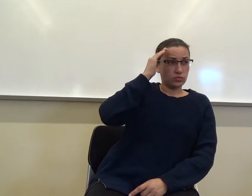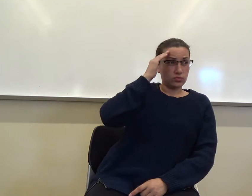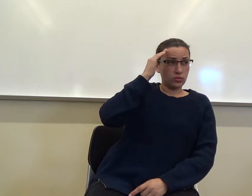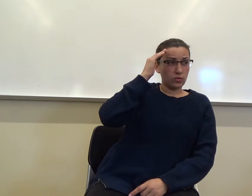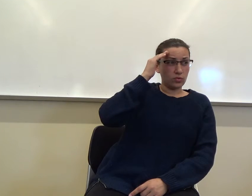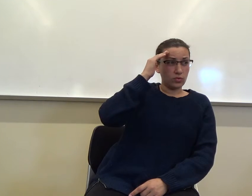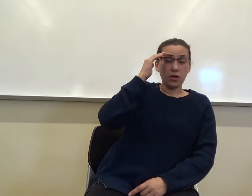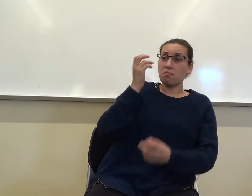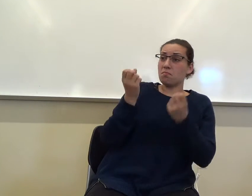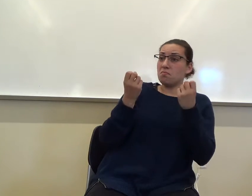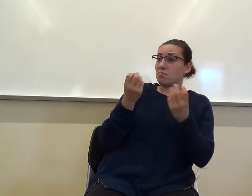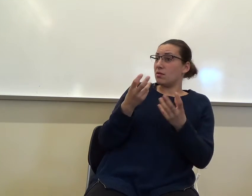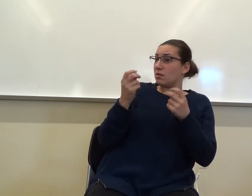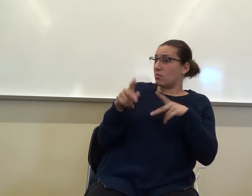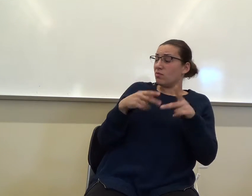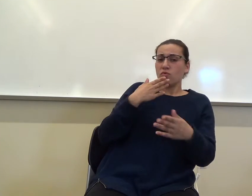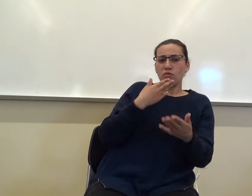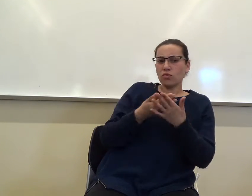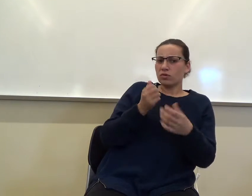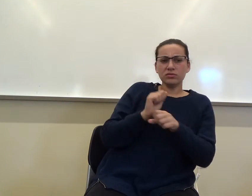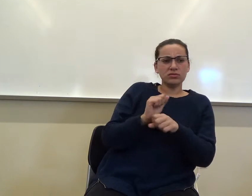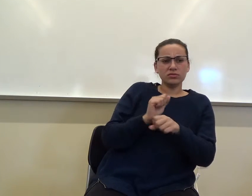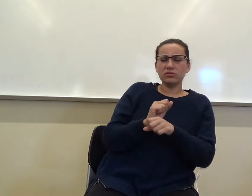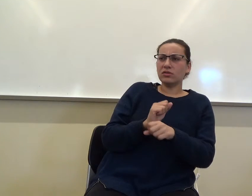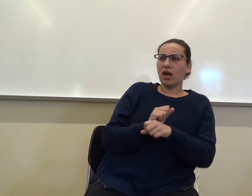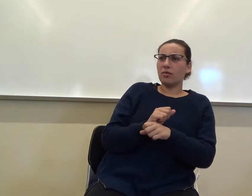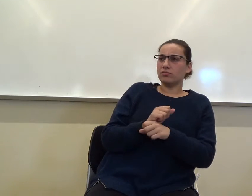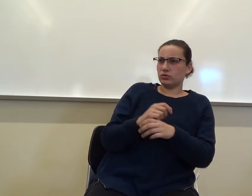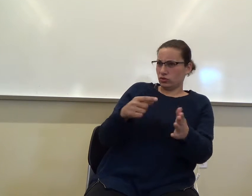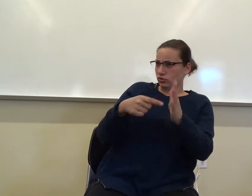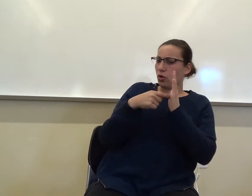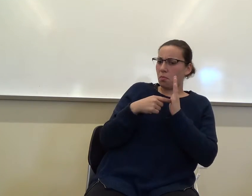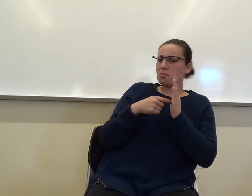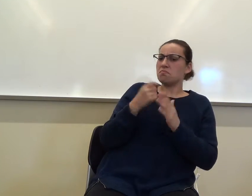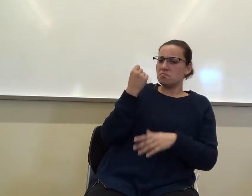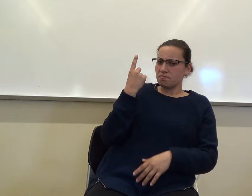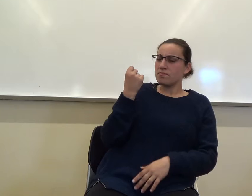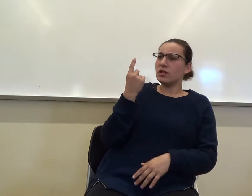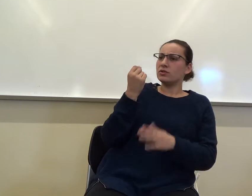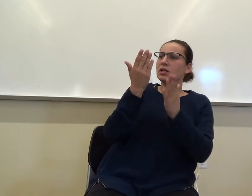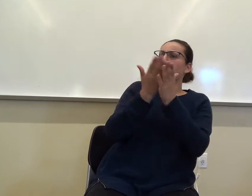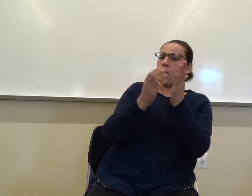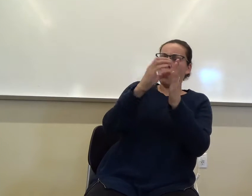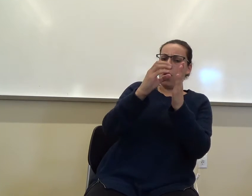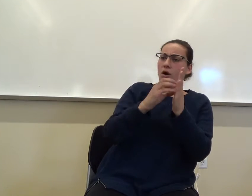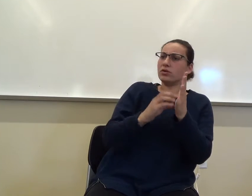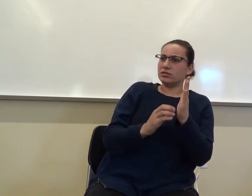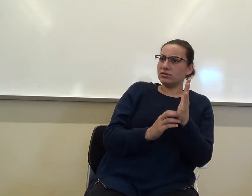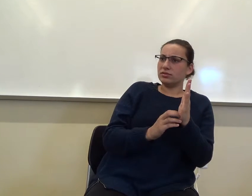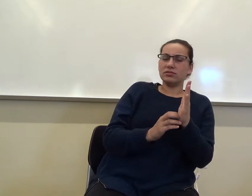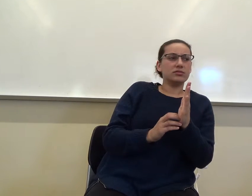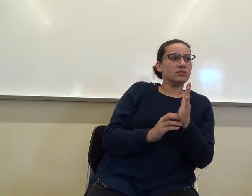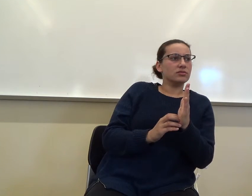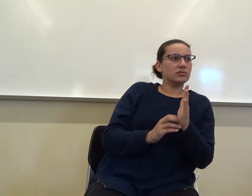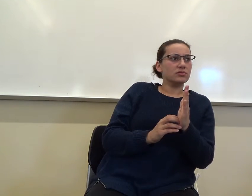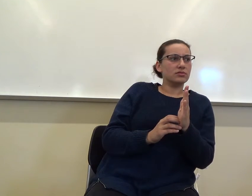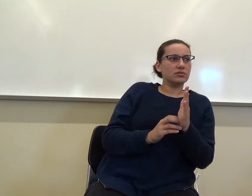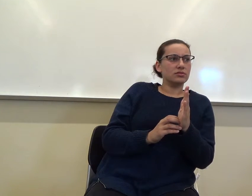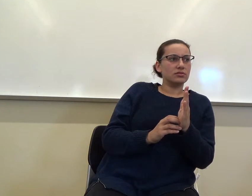did a really good job of making those, showing that you saw those parts. Anybody? What is this